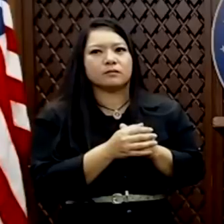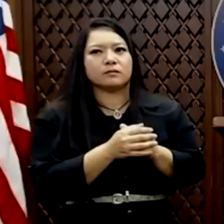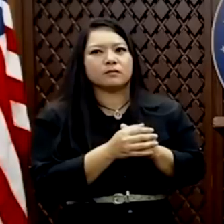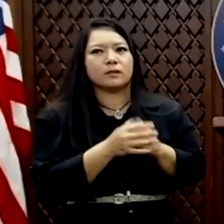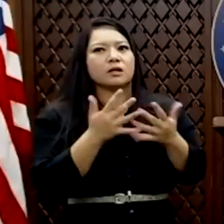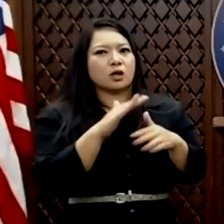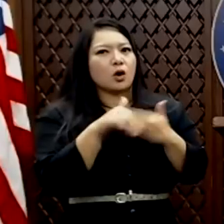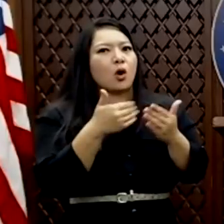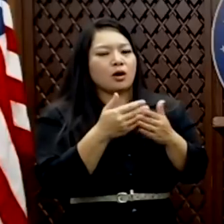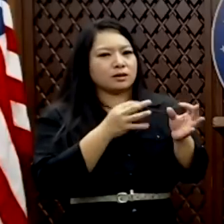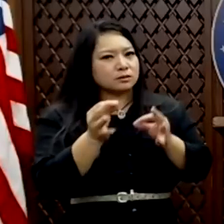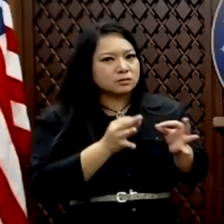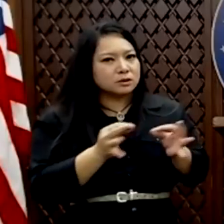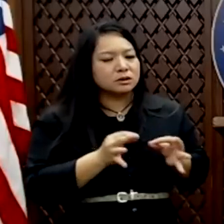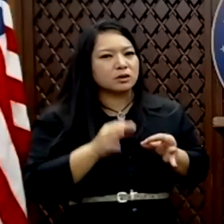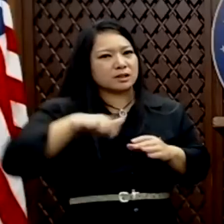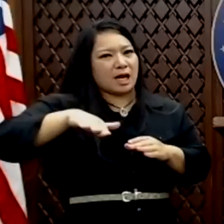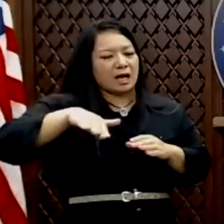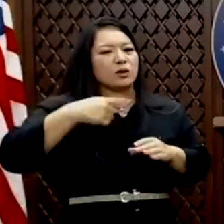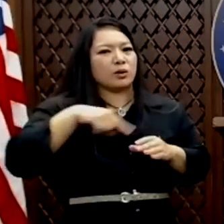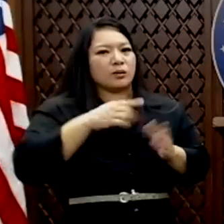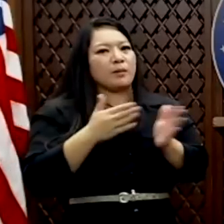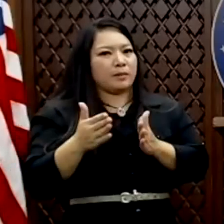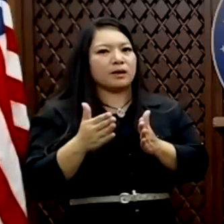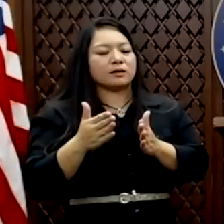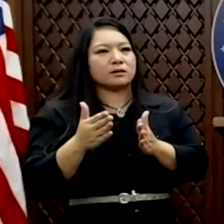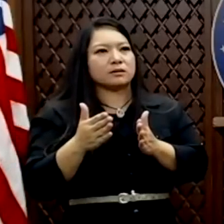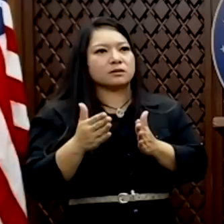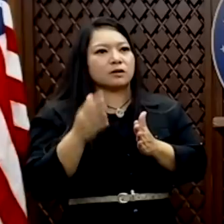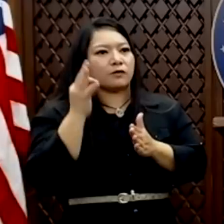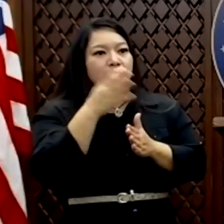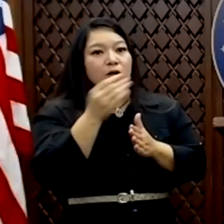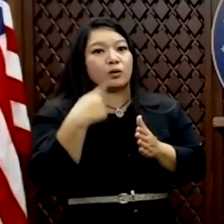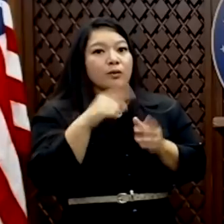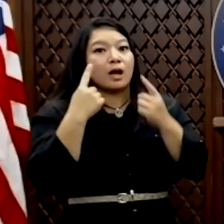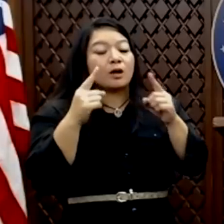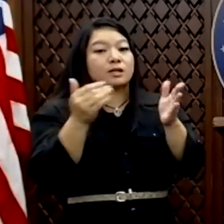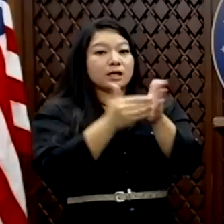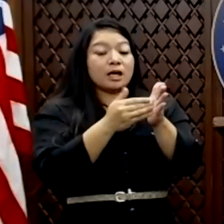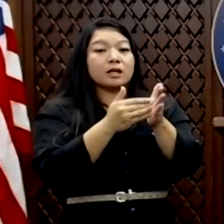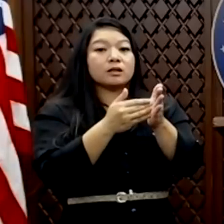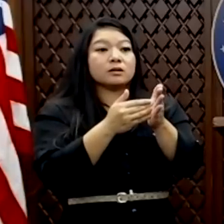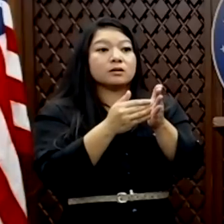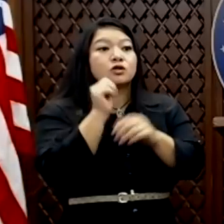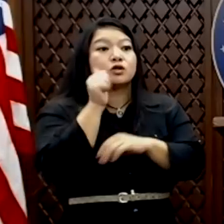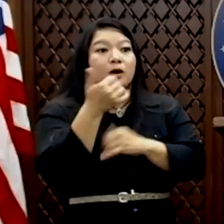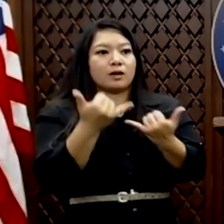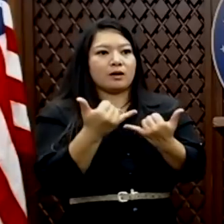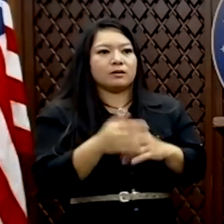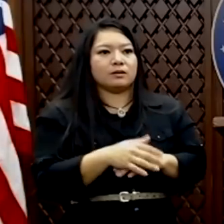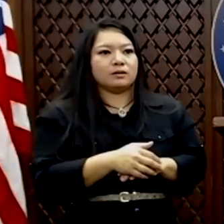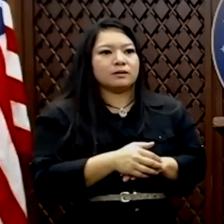done all the details. Once we do, we will also be announcing it again probably tomorrow. So